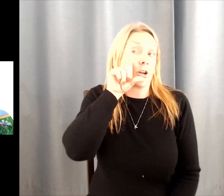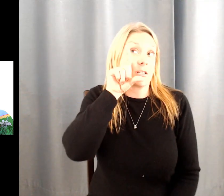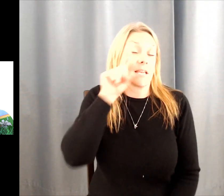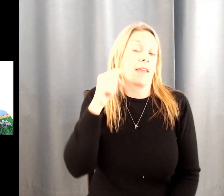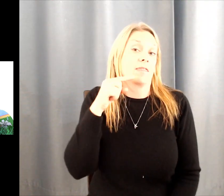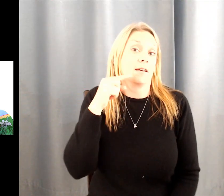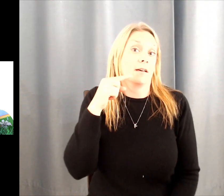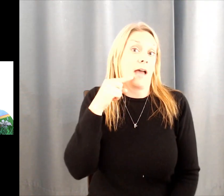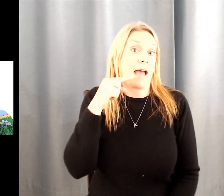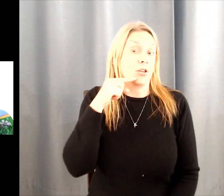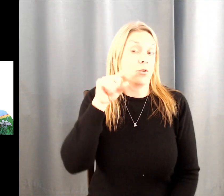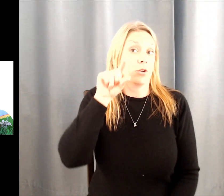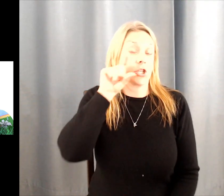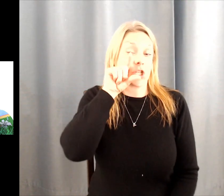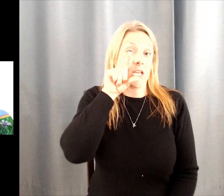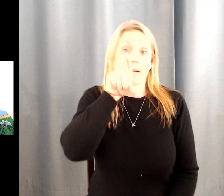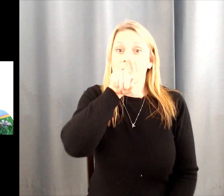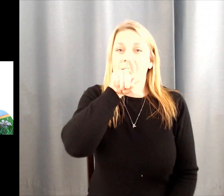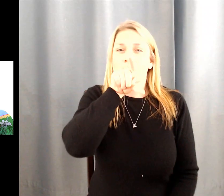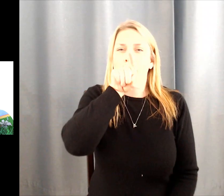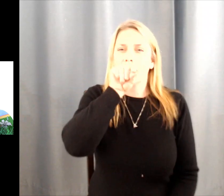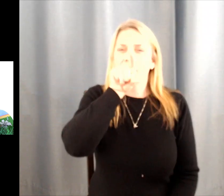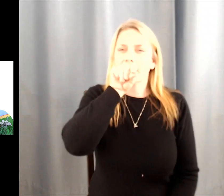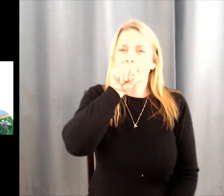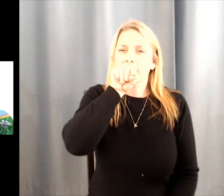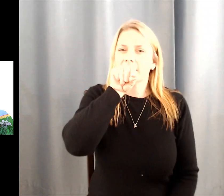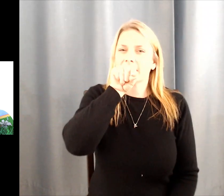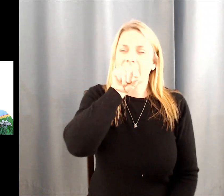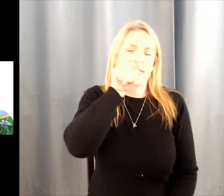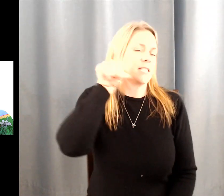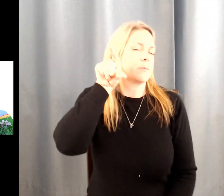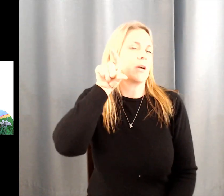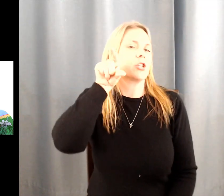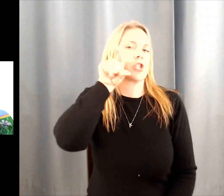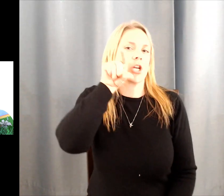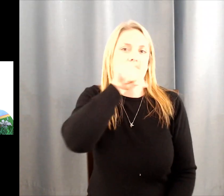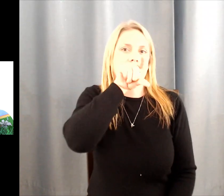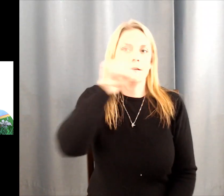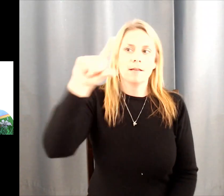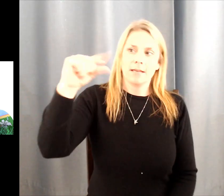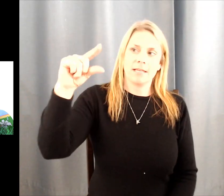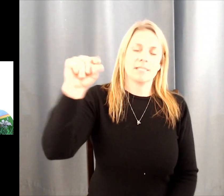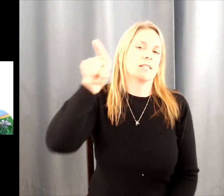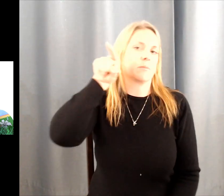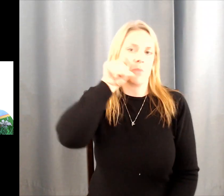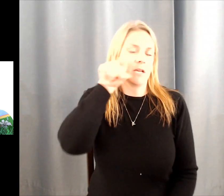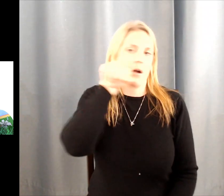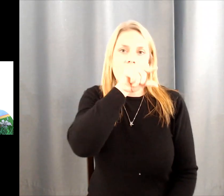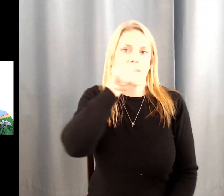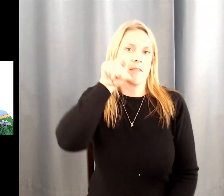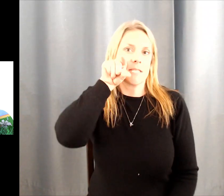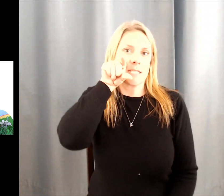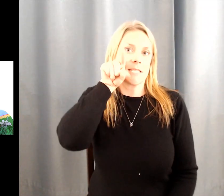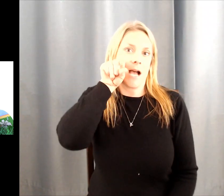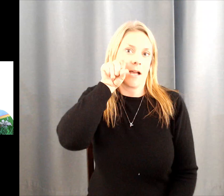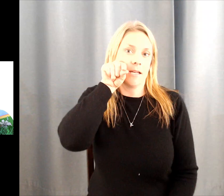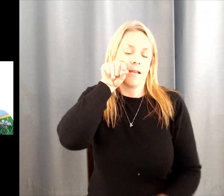at your cheek. Bird is like this, but chicken is its beak on the side,